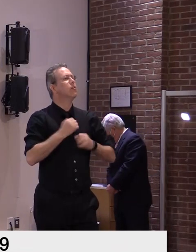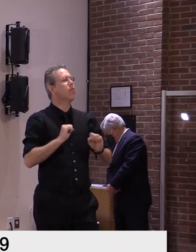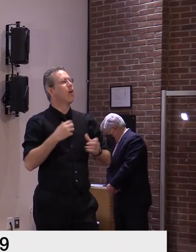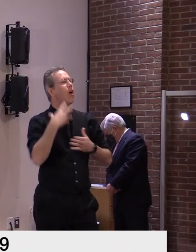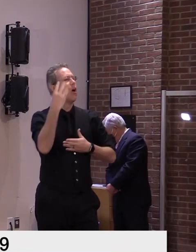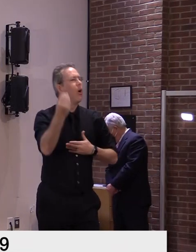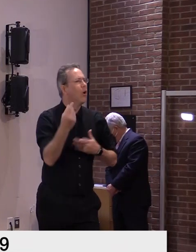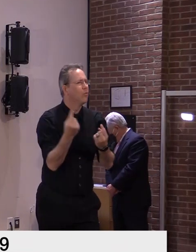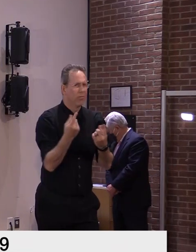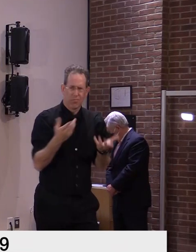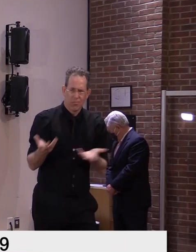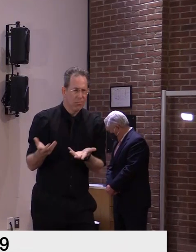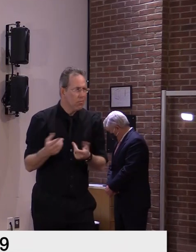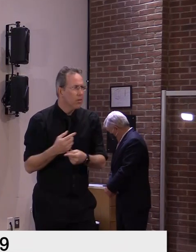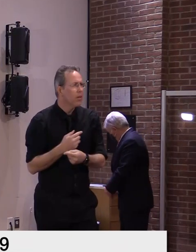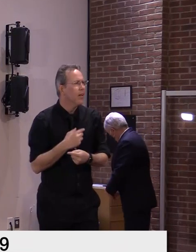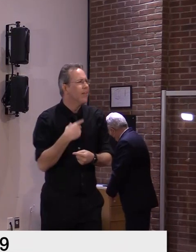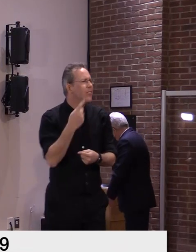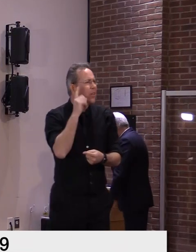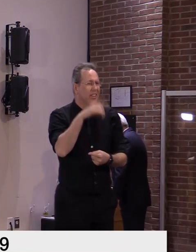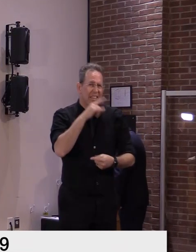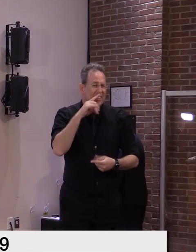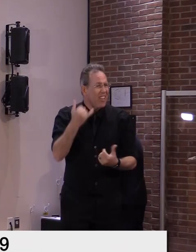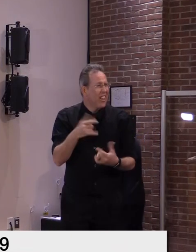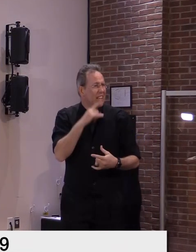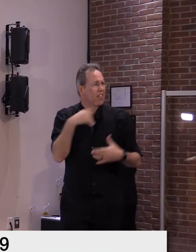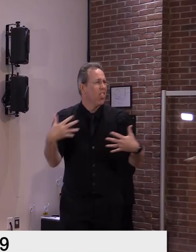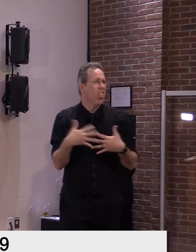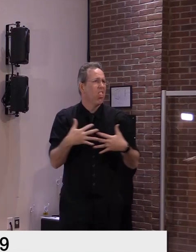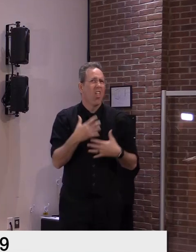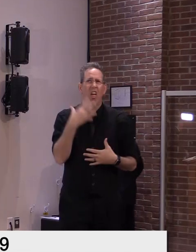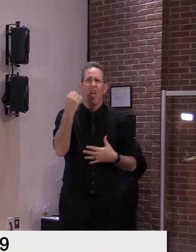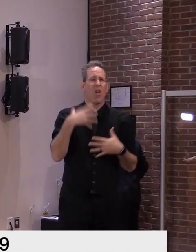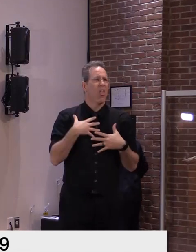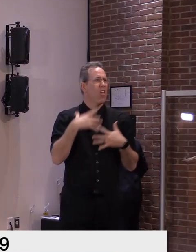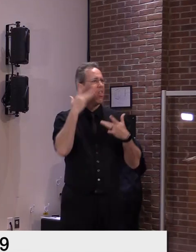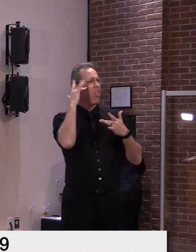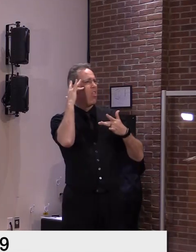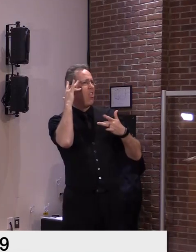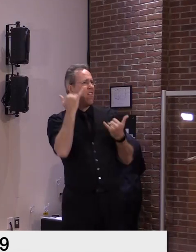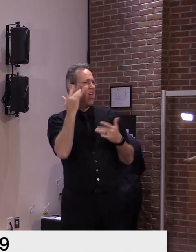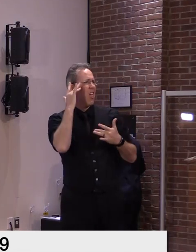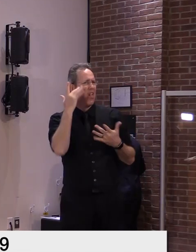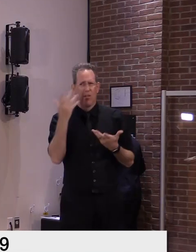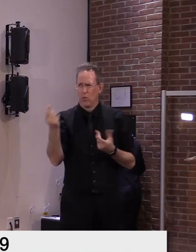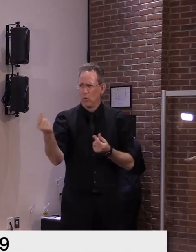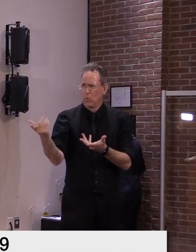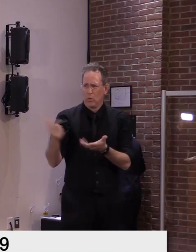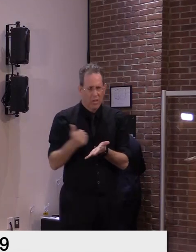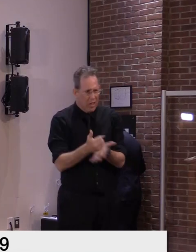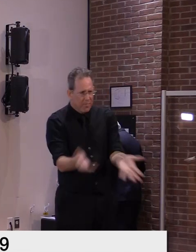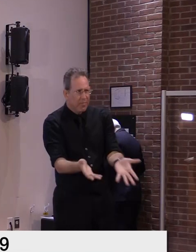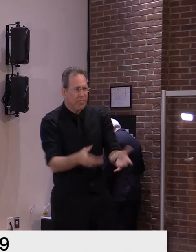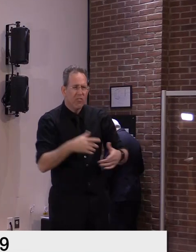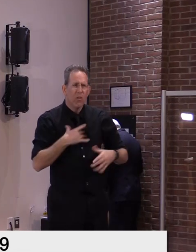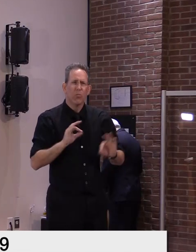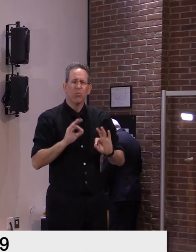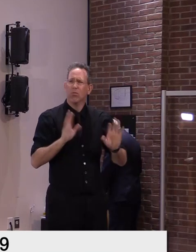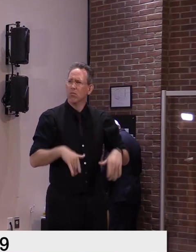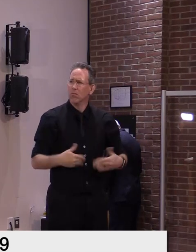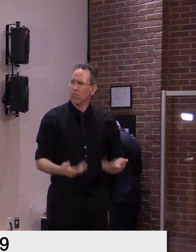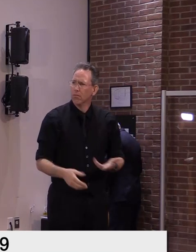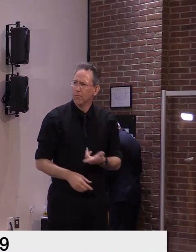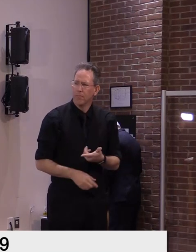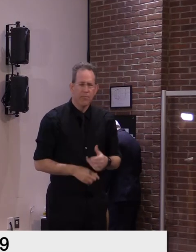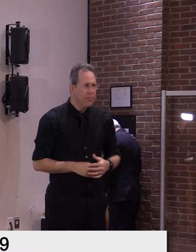misconstrued statistics, lack of reassuring messages from those out there in public health sector. So, I mean, is there